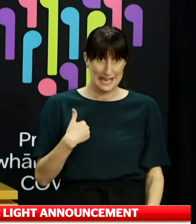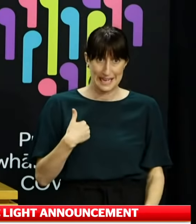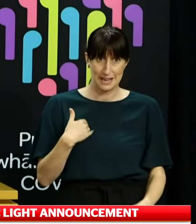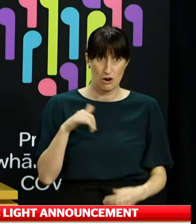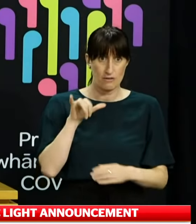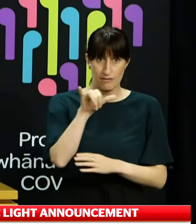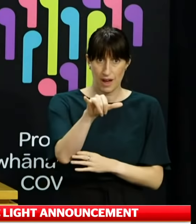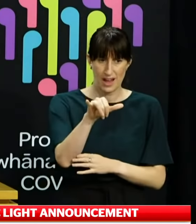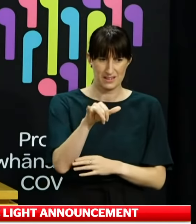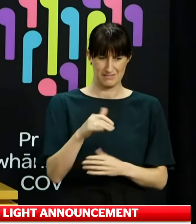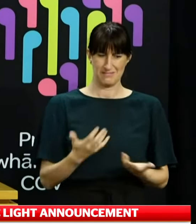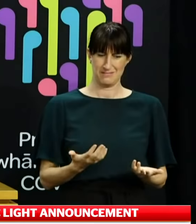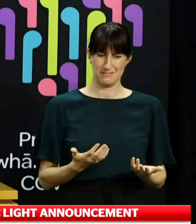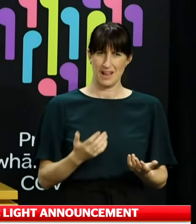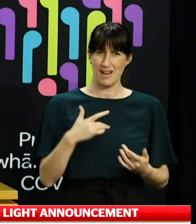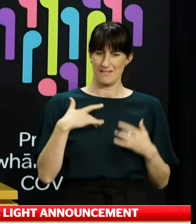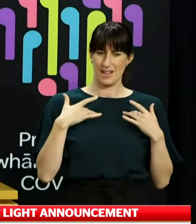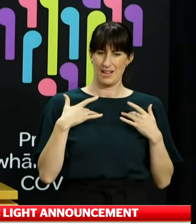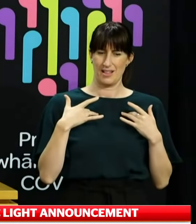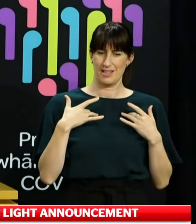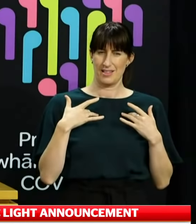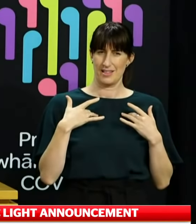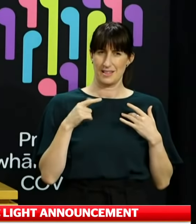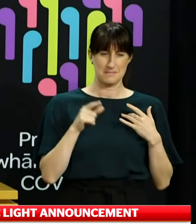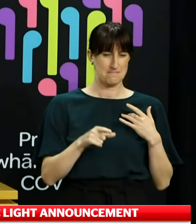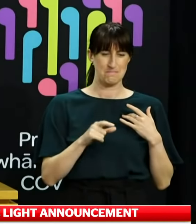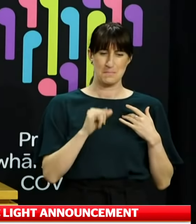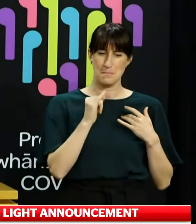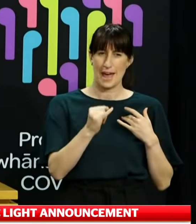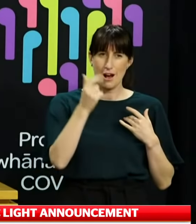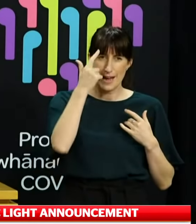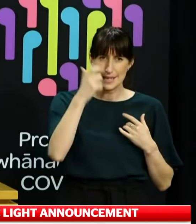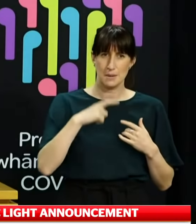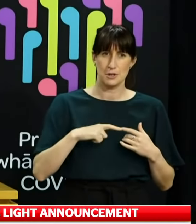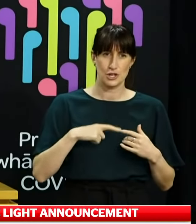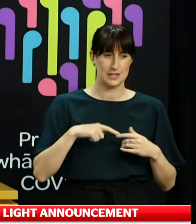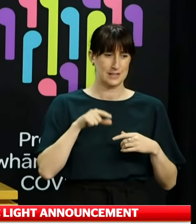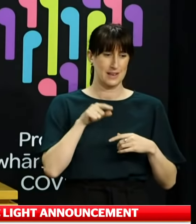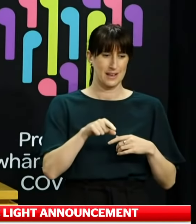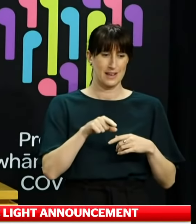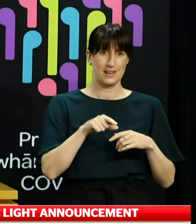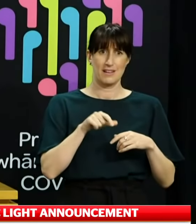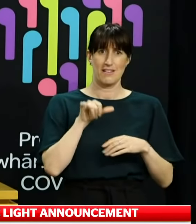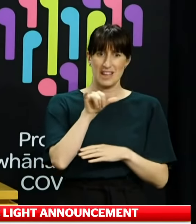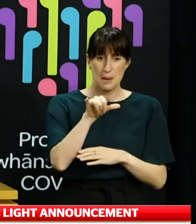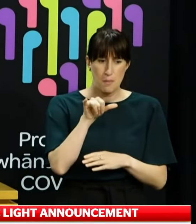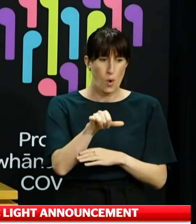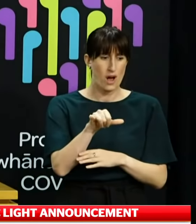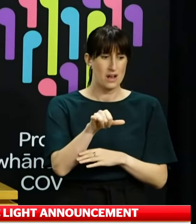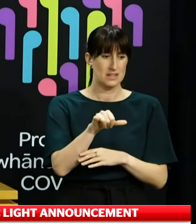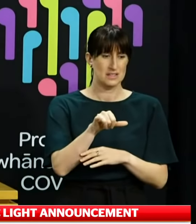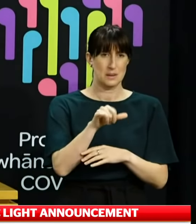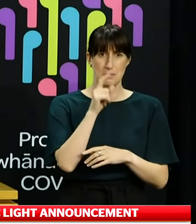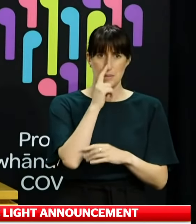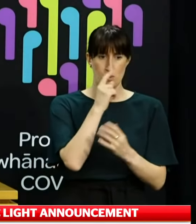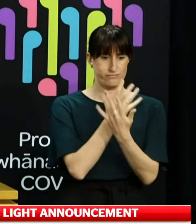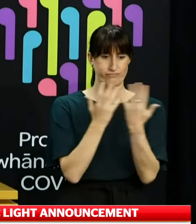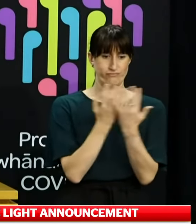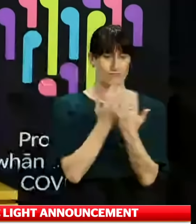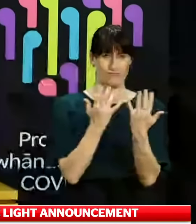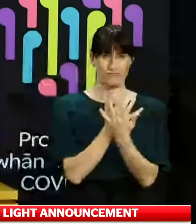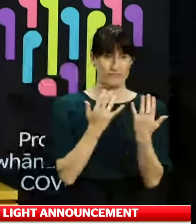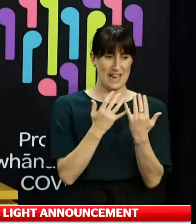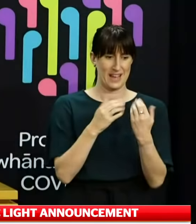for example, isn't that a place where transmission is a high-risk transmission area? Why not keep the mask advice a